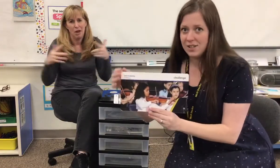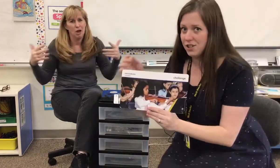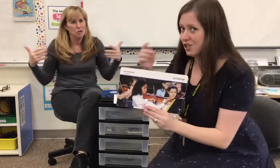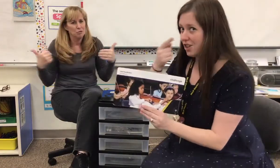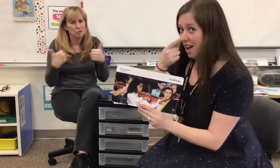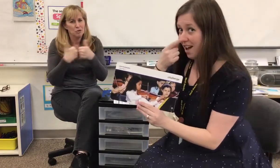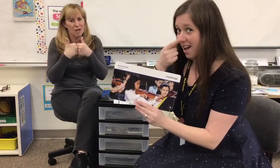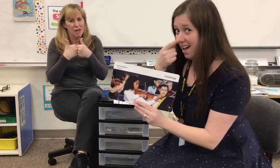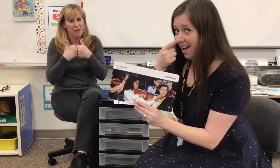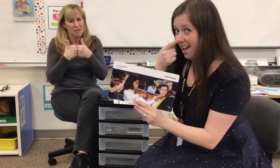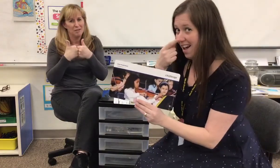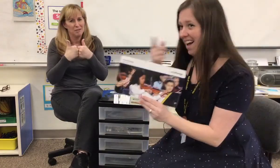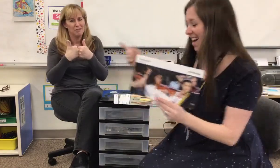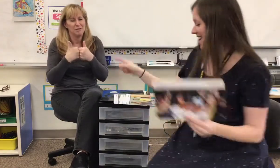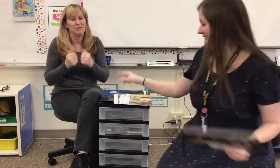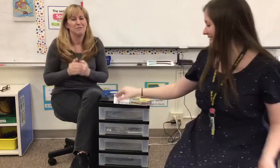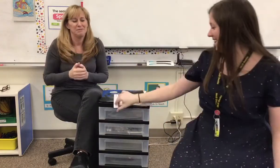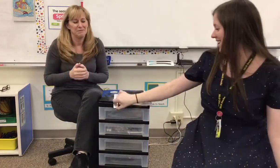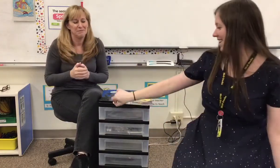challenge,